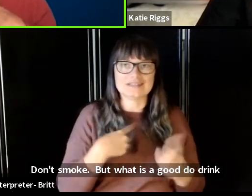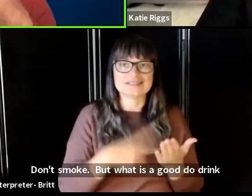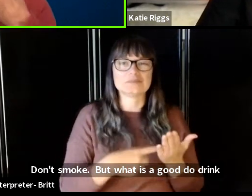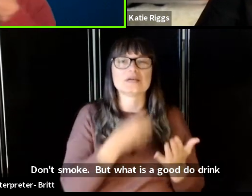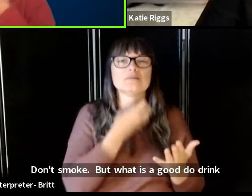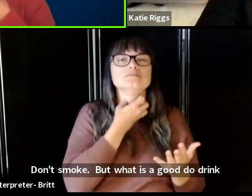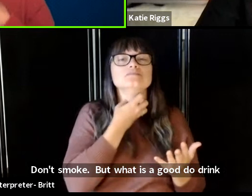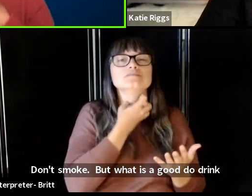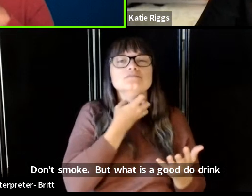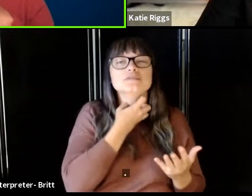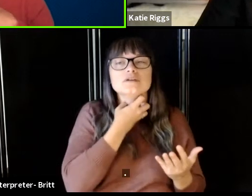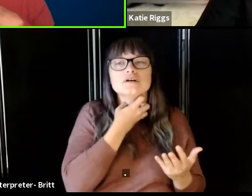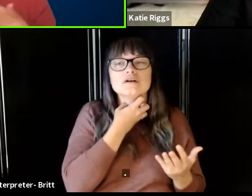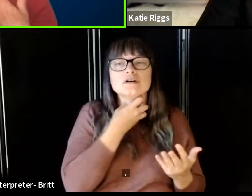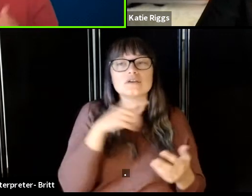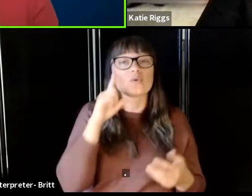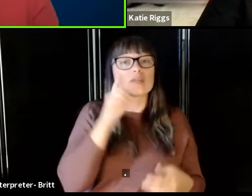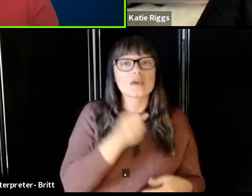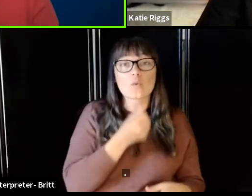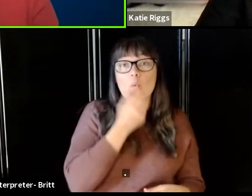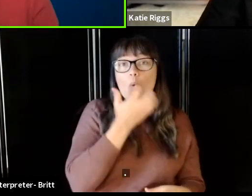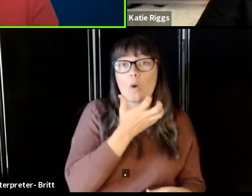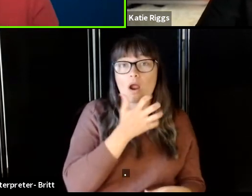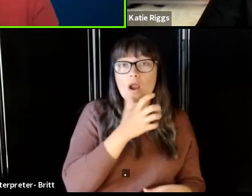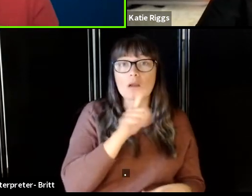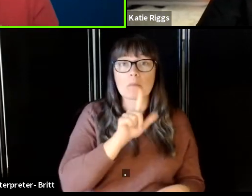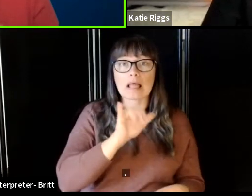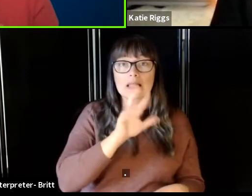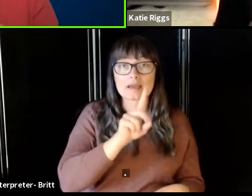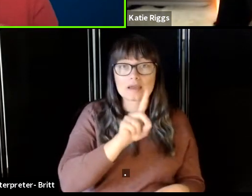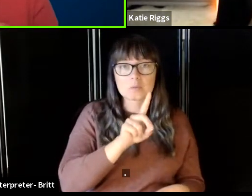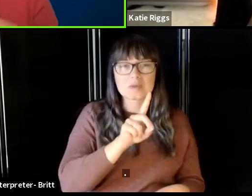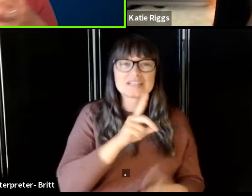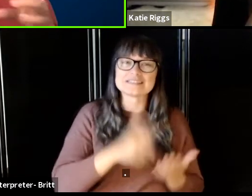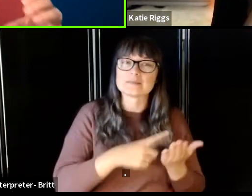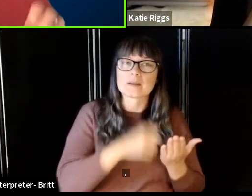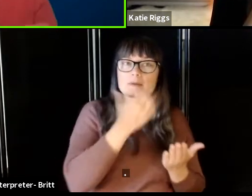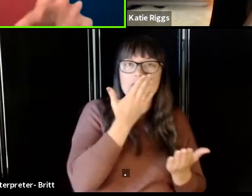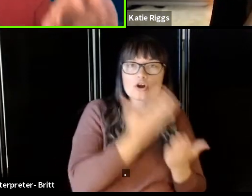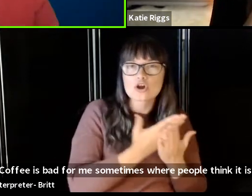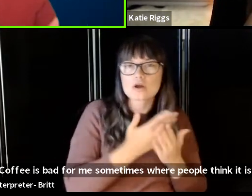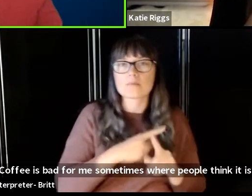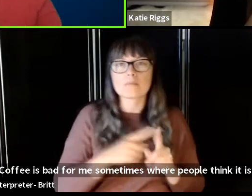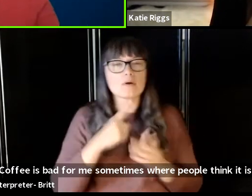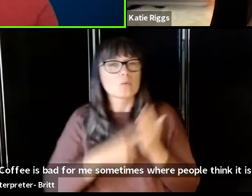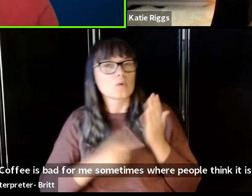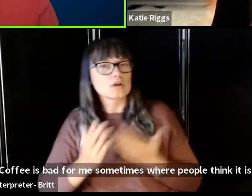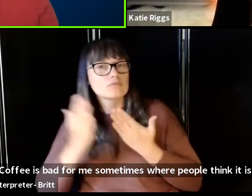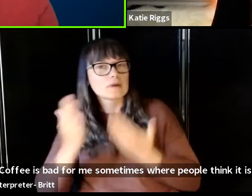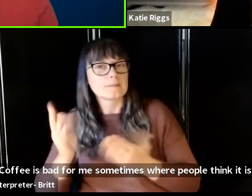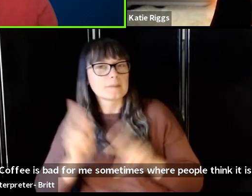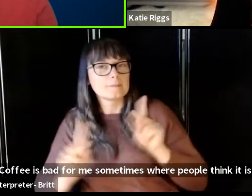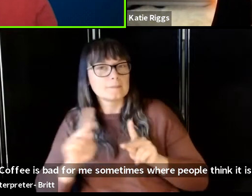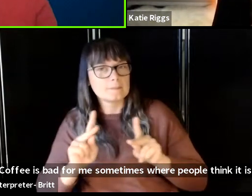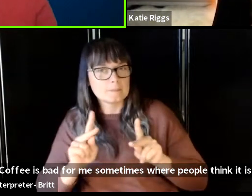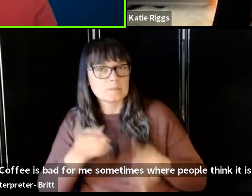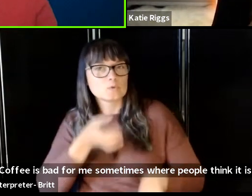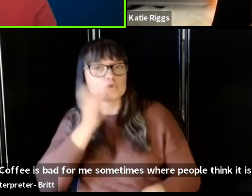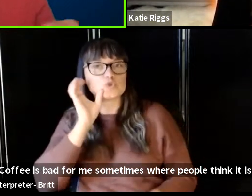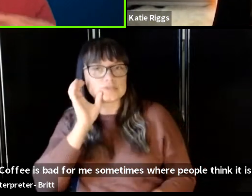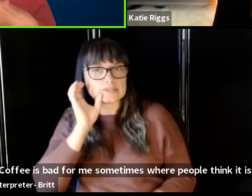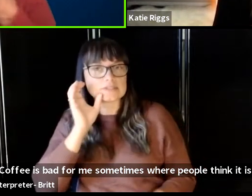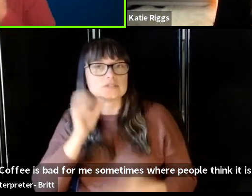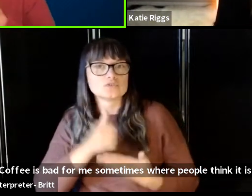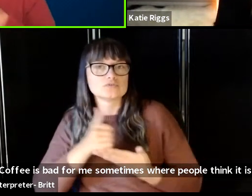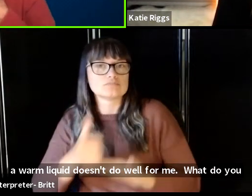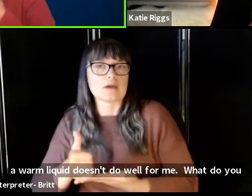where people might think it's a warm liquid. It doesn't do well for me. So what do you recommend that people do drink to keep